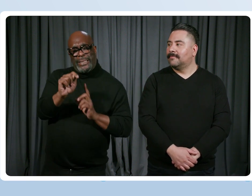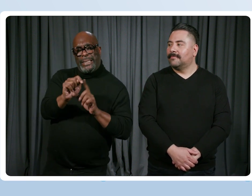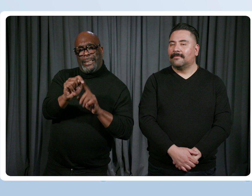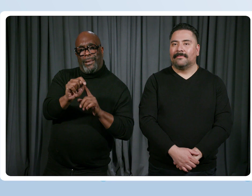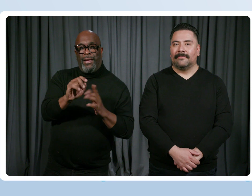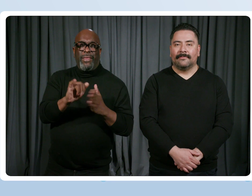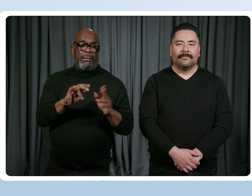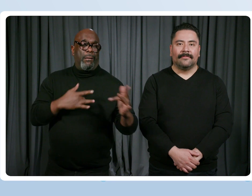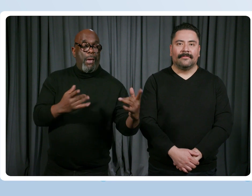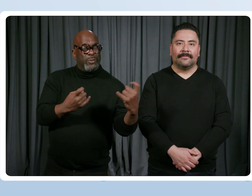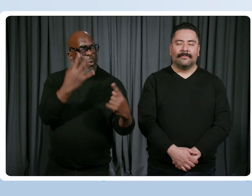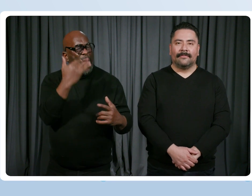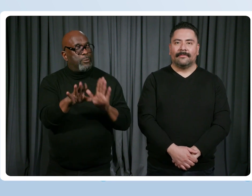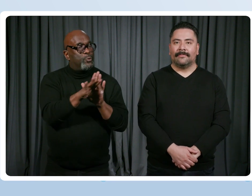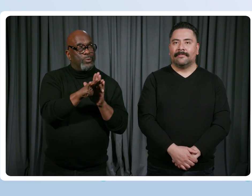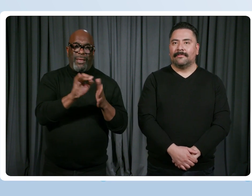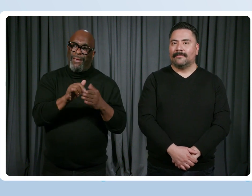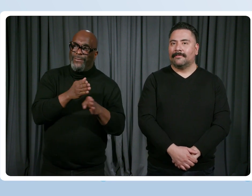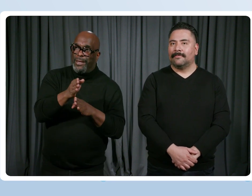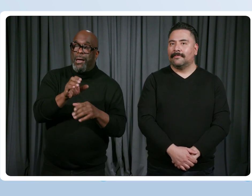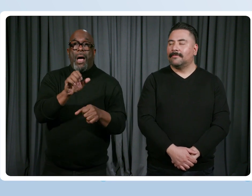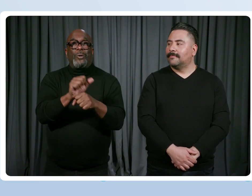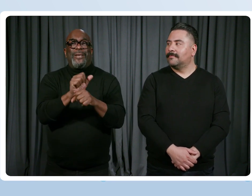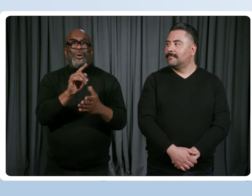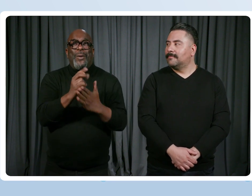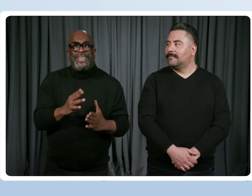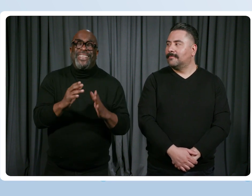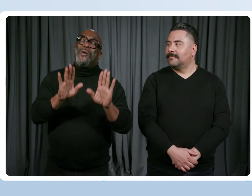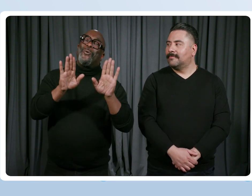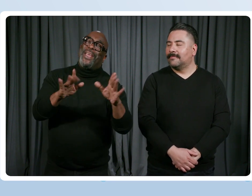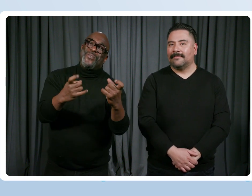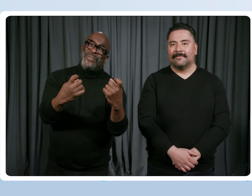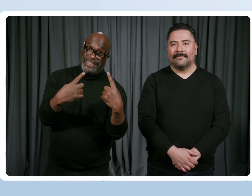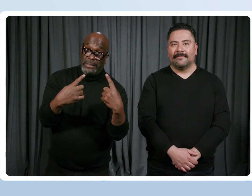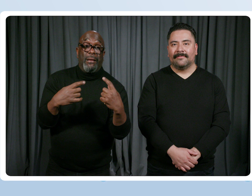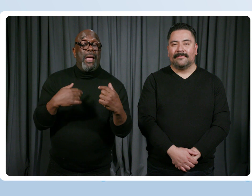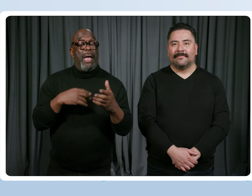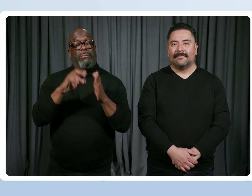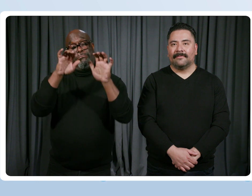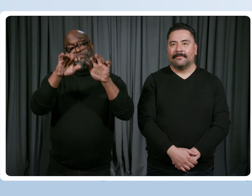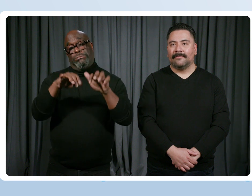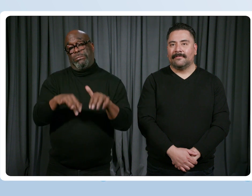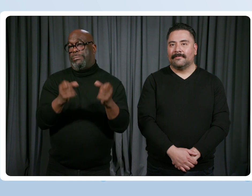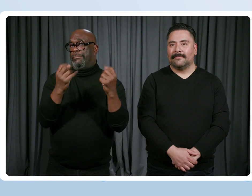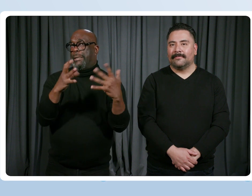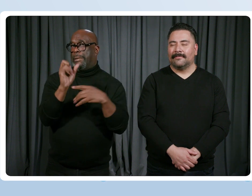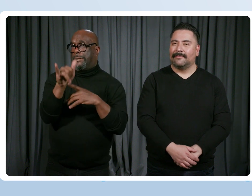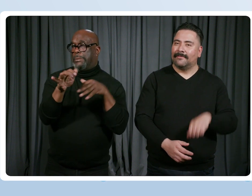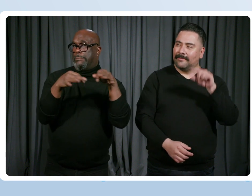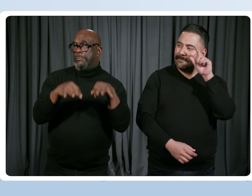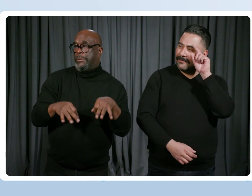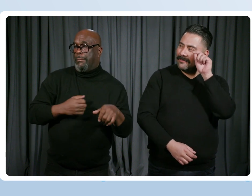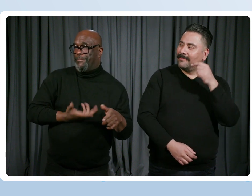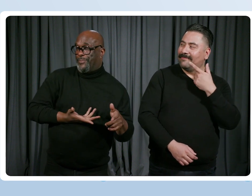the question. Why did you choose occupational therapy? And so this is a great question. I've written many essays on this.